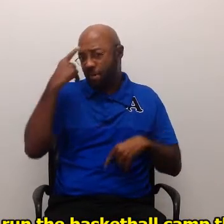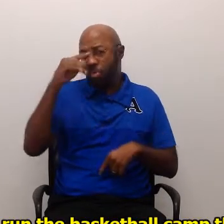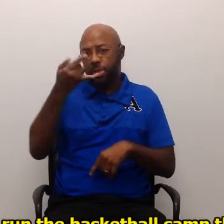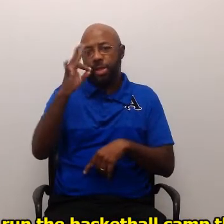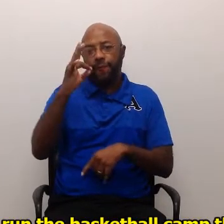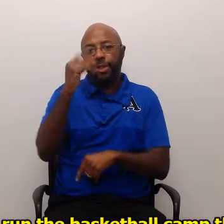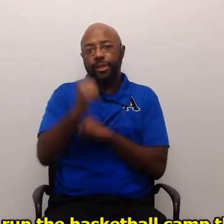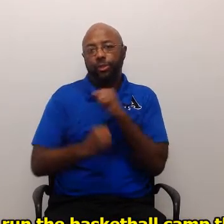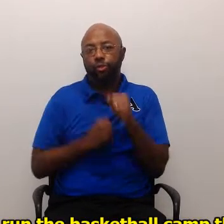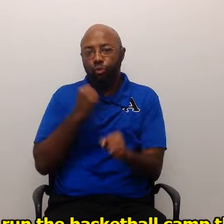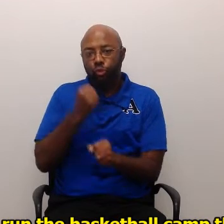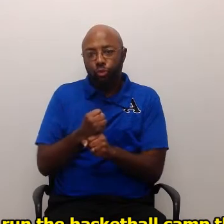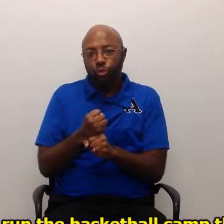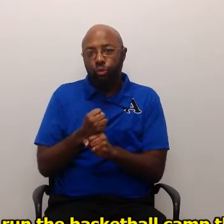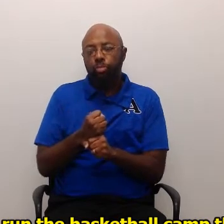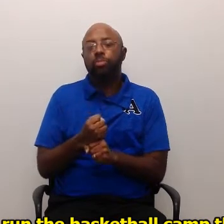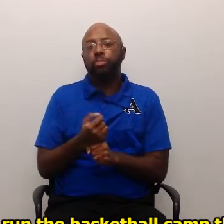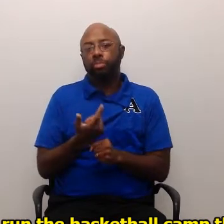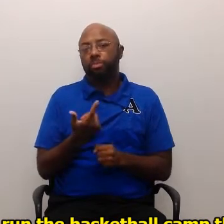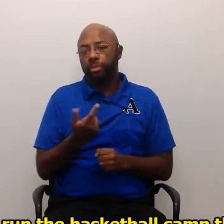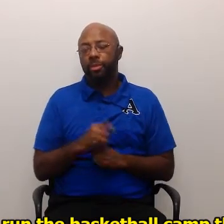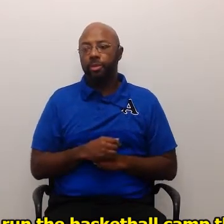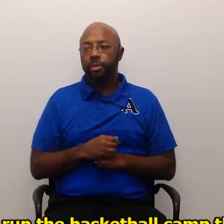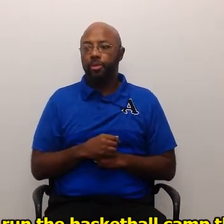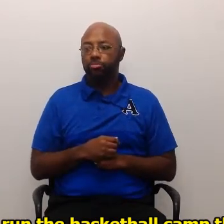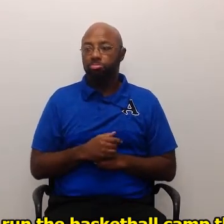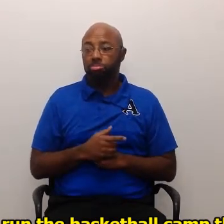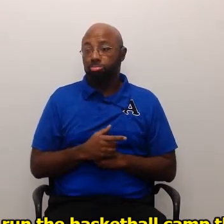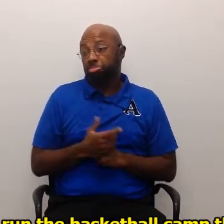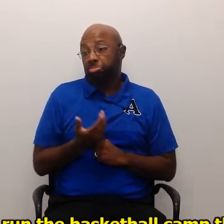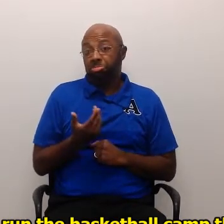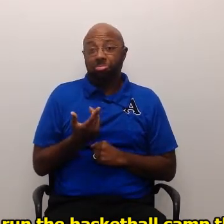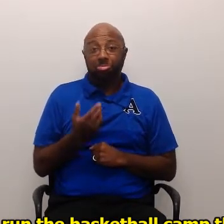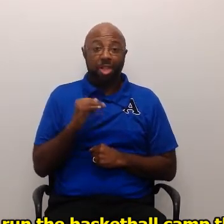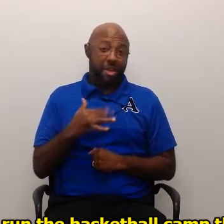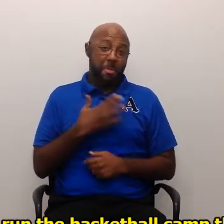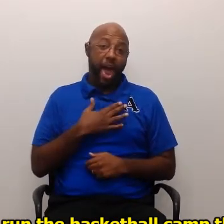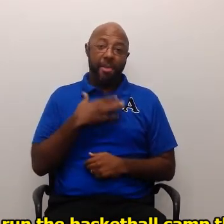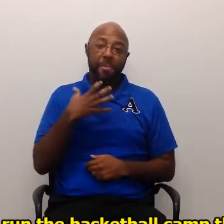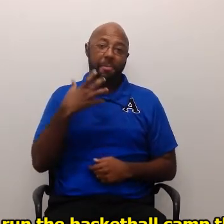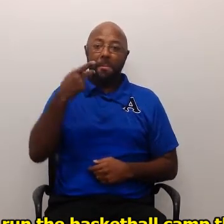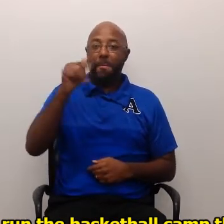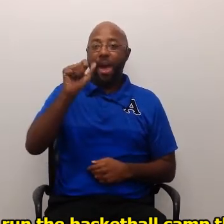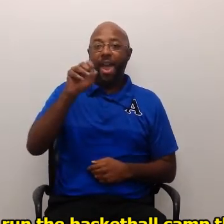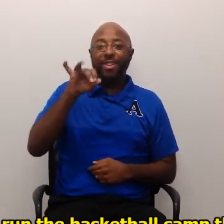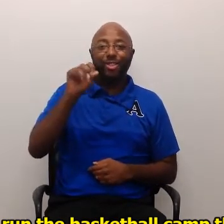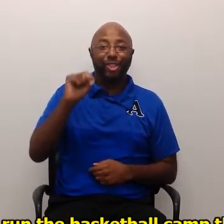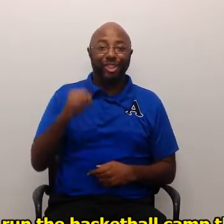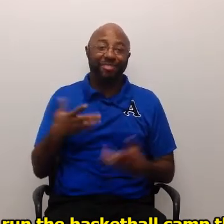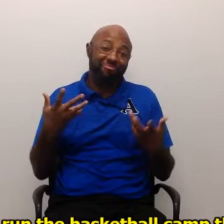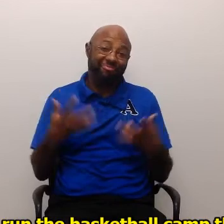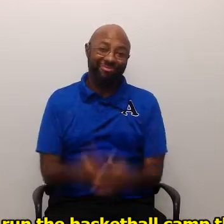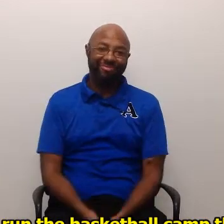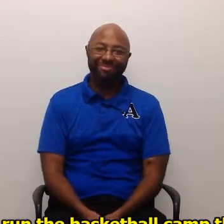And that's why I've run the basketball camp that I have for 17 years, and that really is my